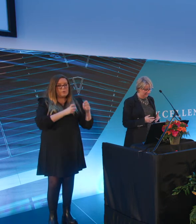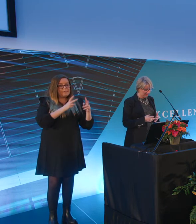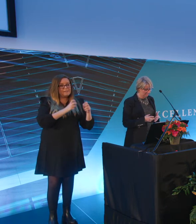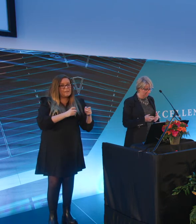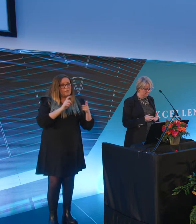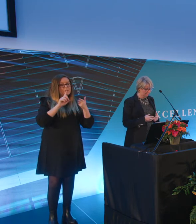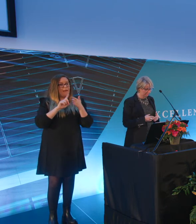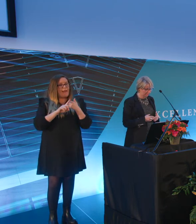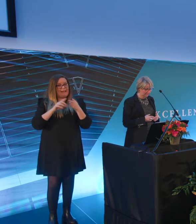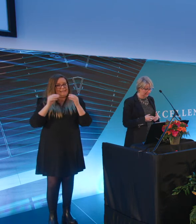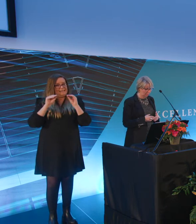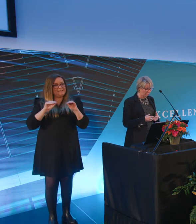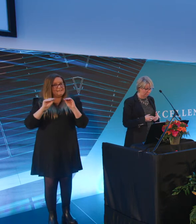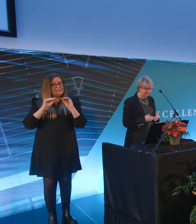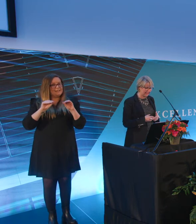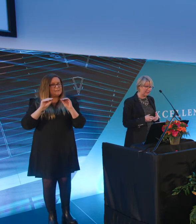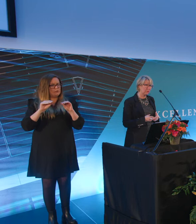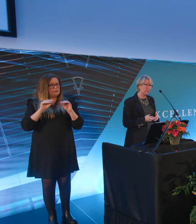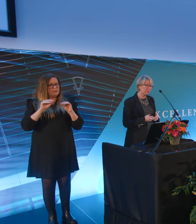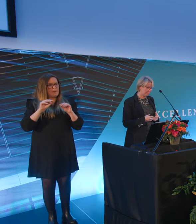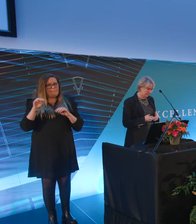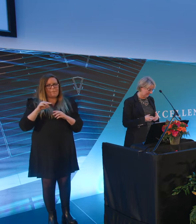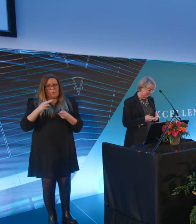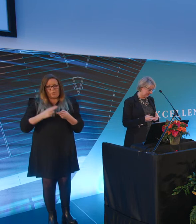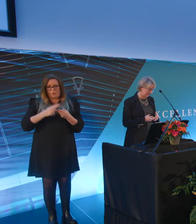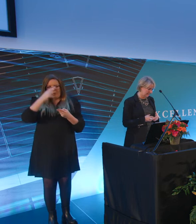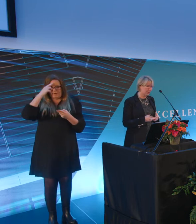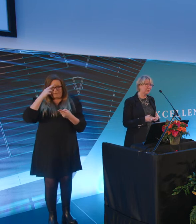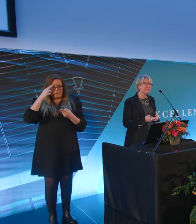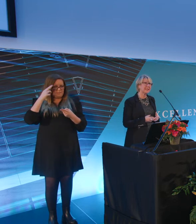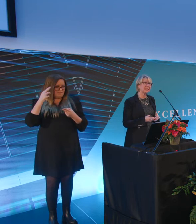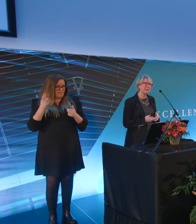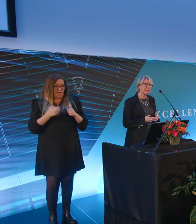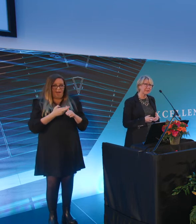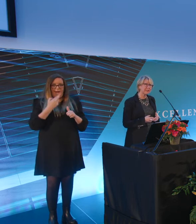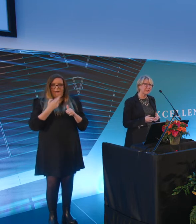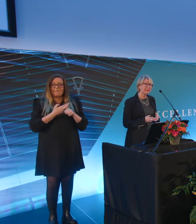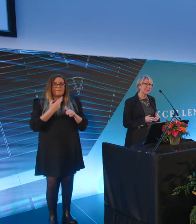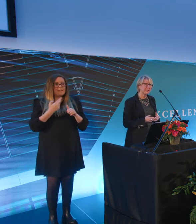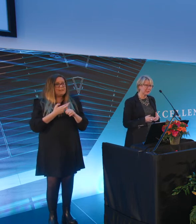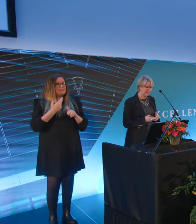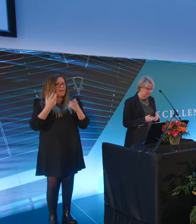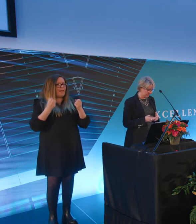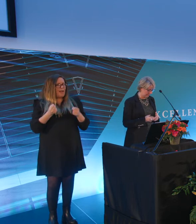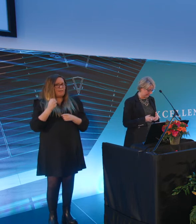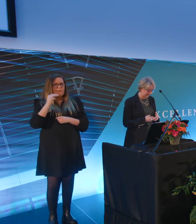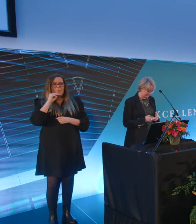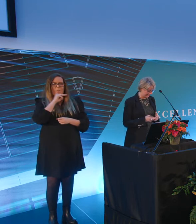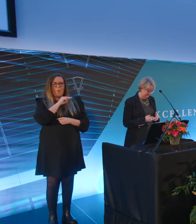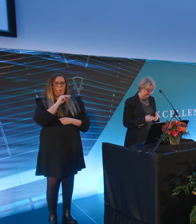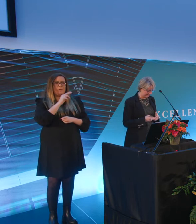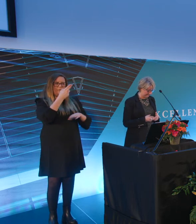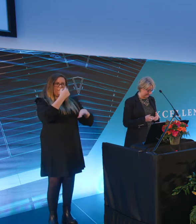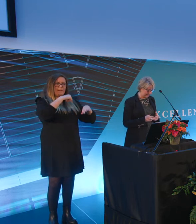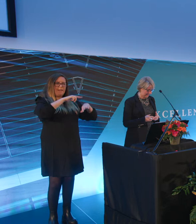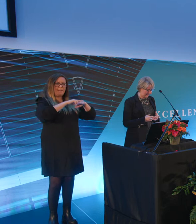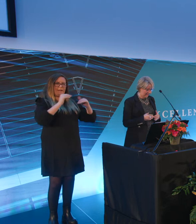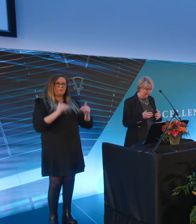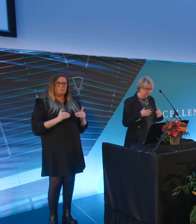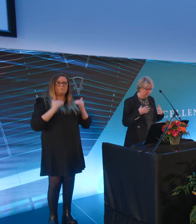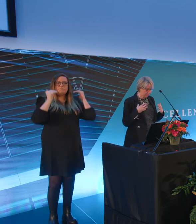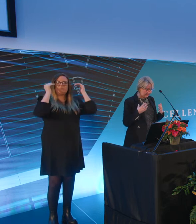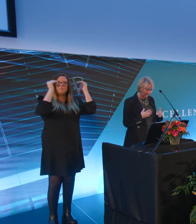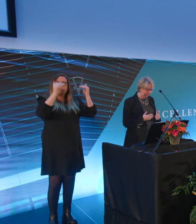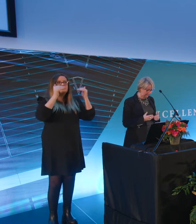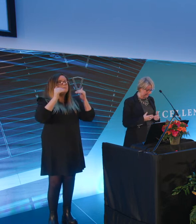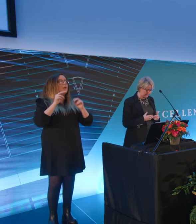teaching, Maynooth University is already a university of significant international standing.